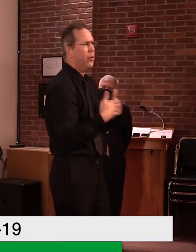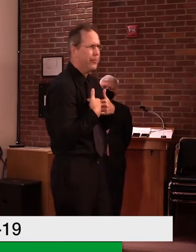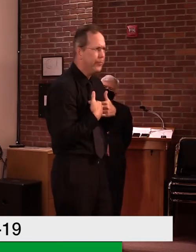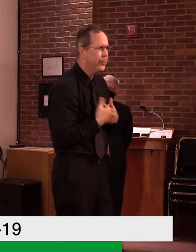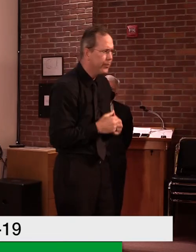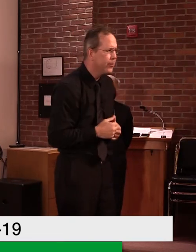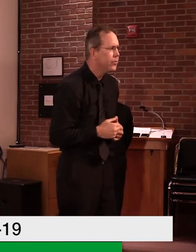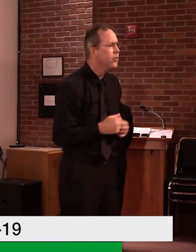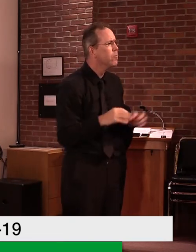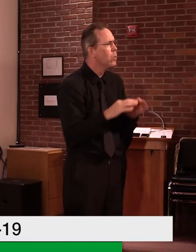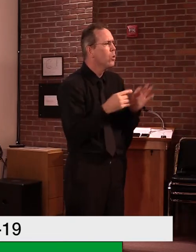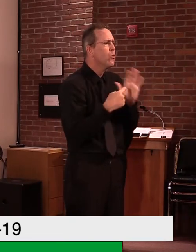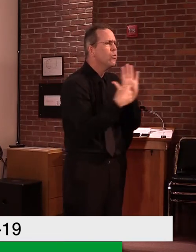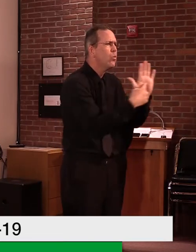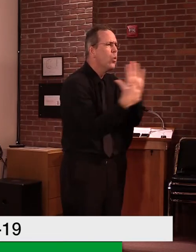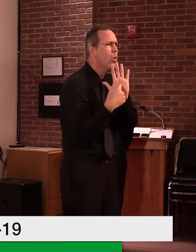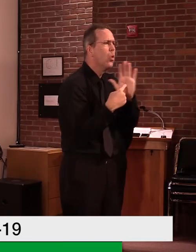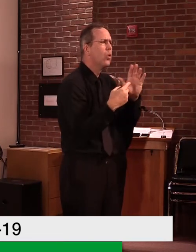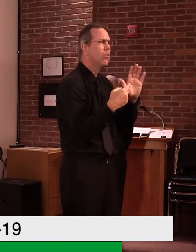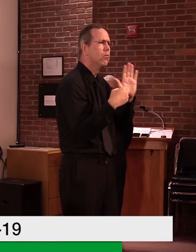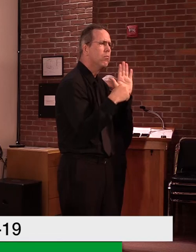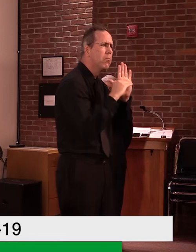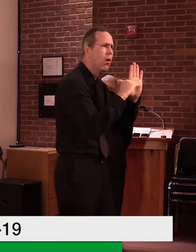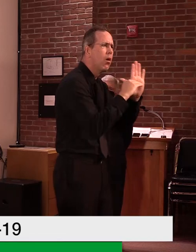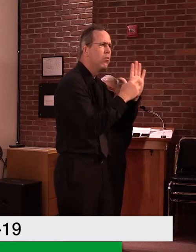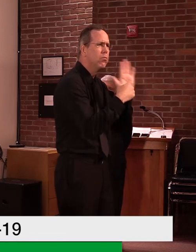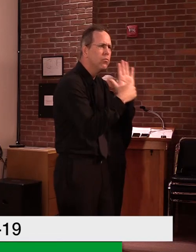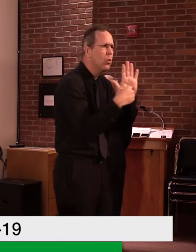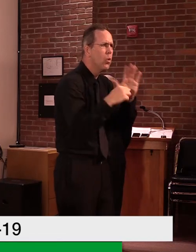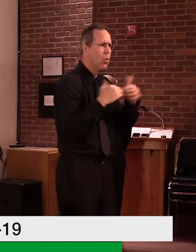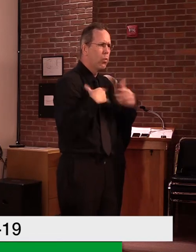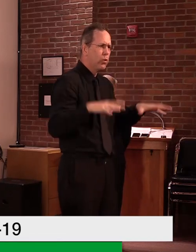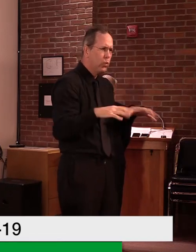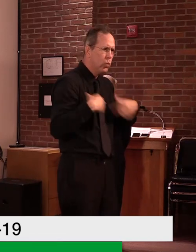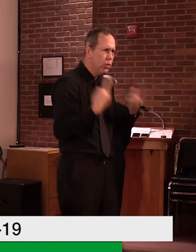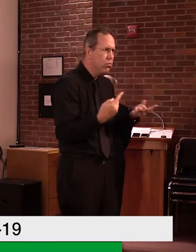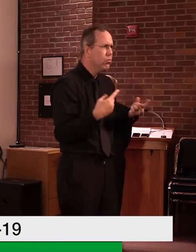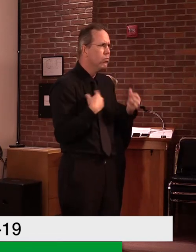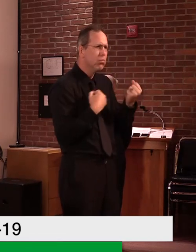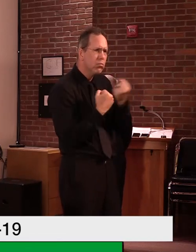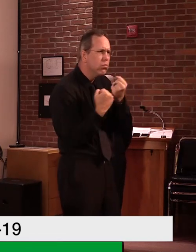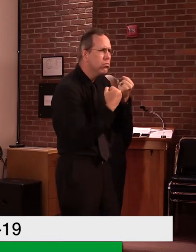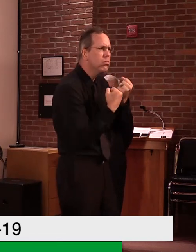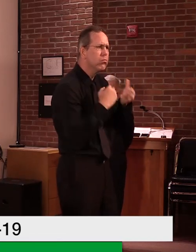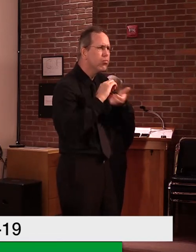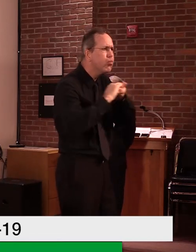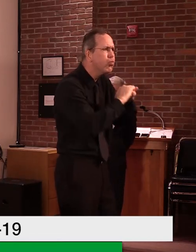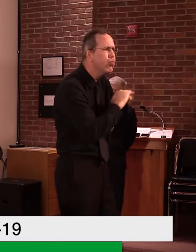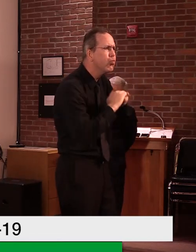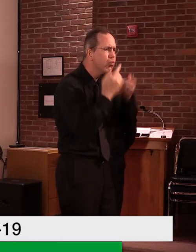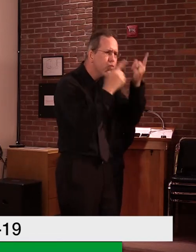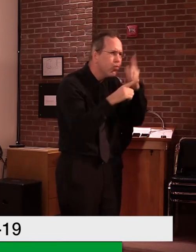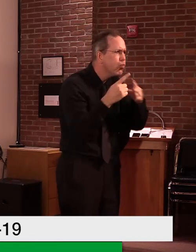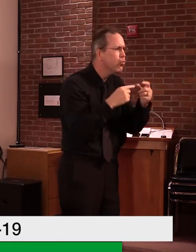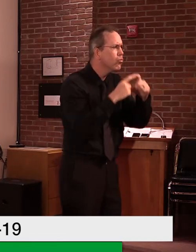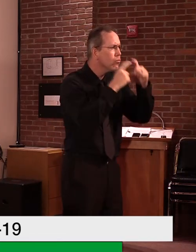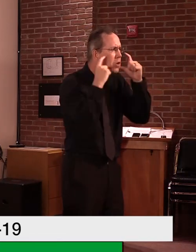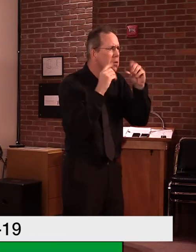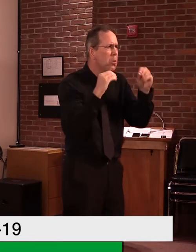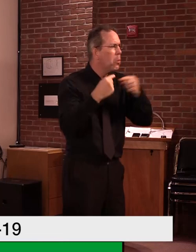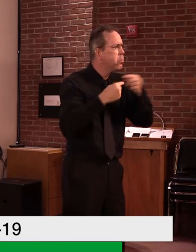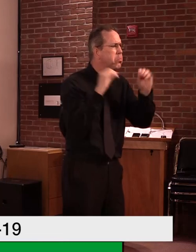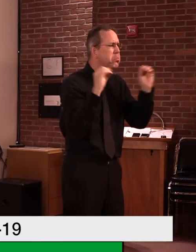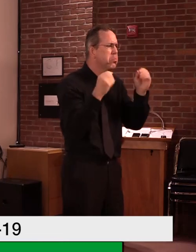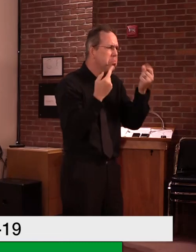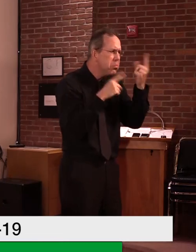leading by example. Because again, the smarter we are, and the more good choices we each